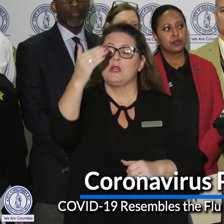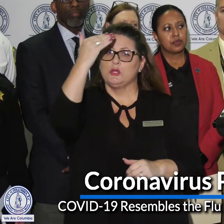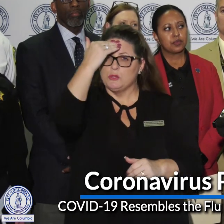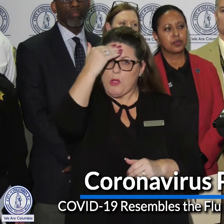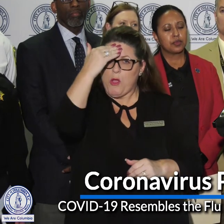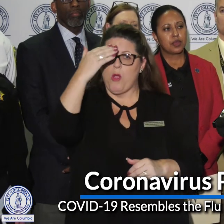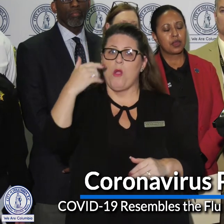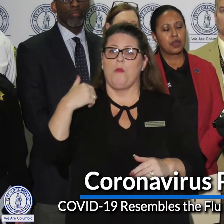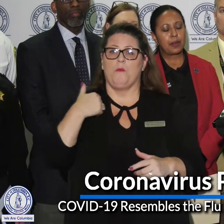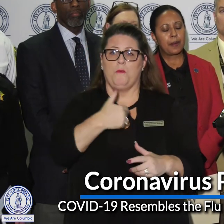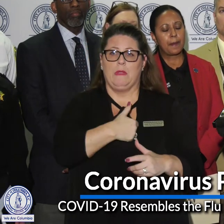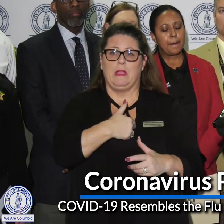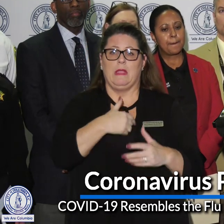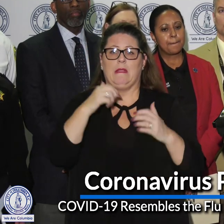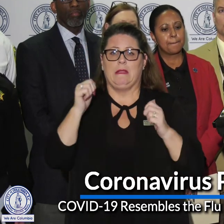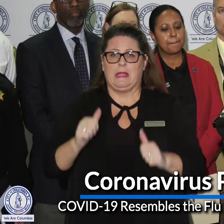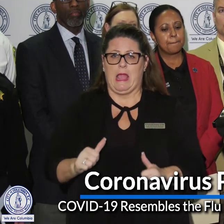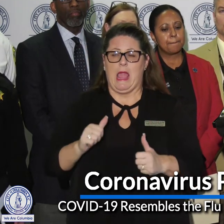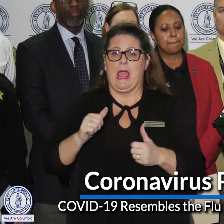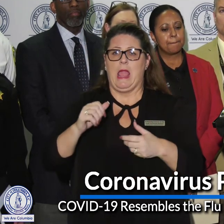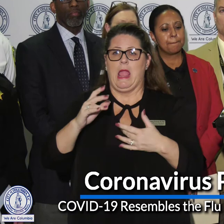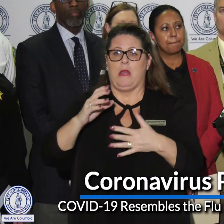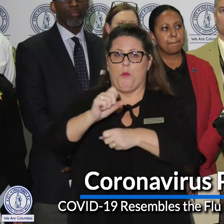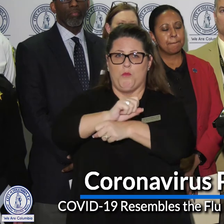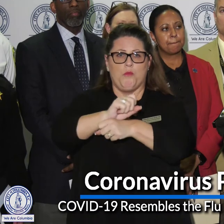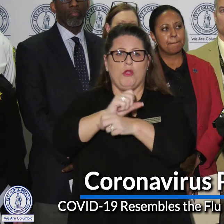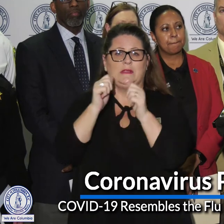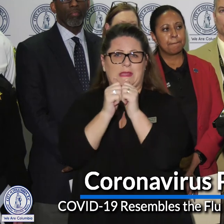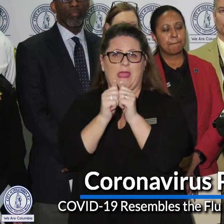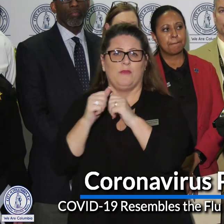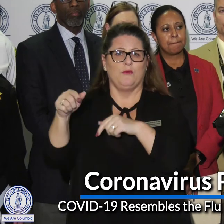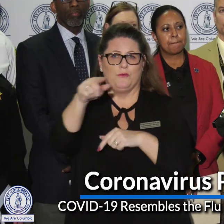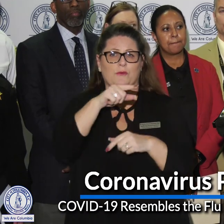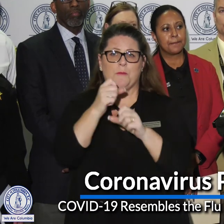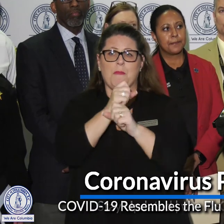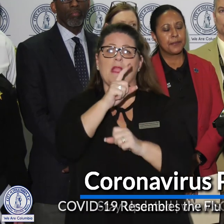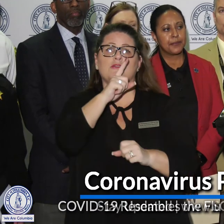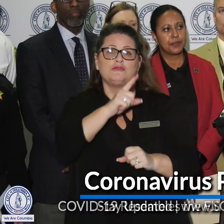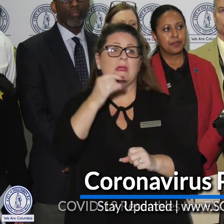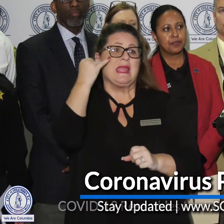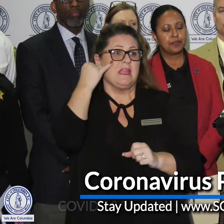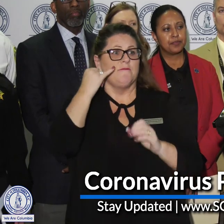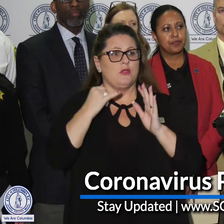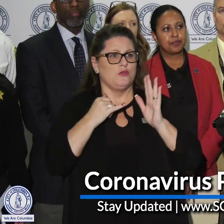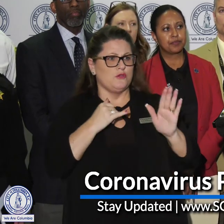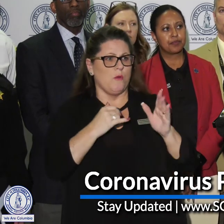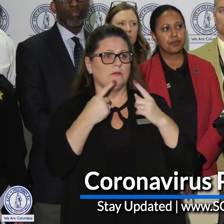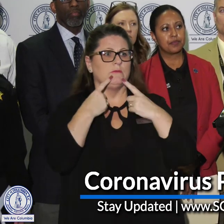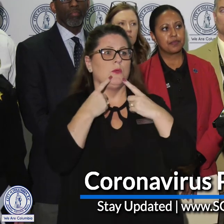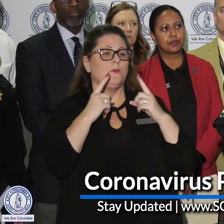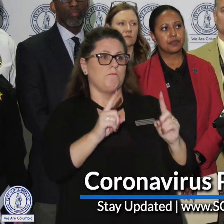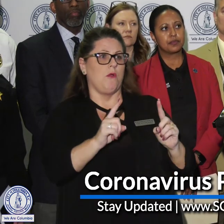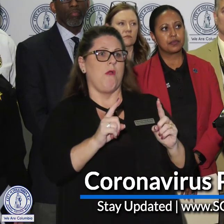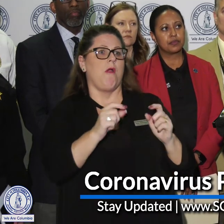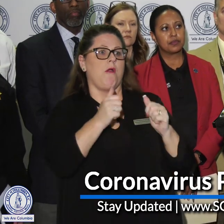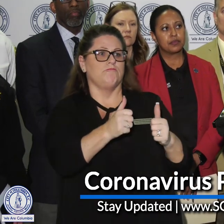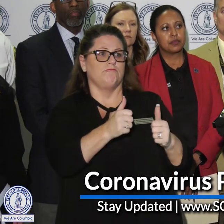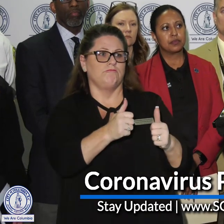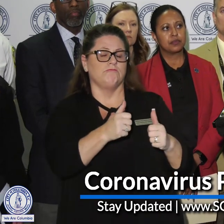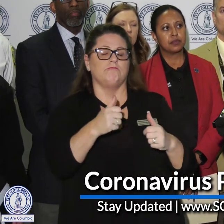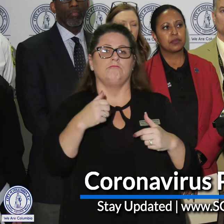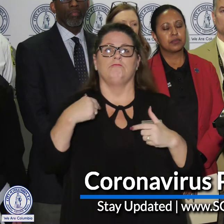work across our jurisdictional lines to make sure that if something is working really well on post, that we don't have to reinvent the